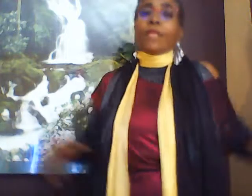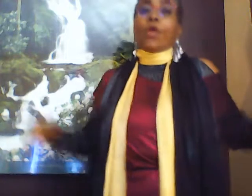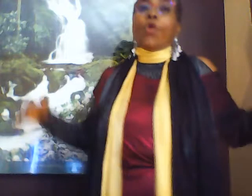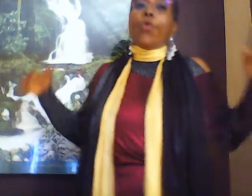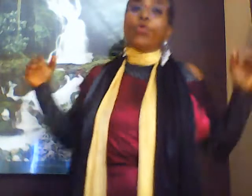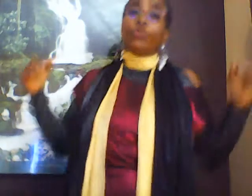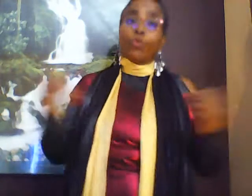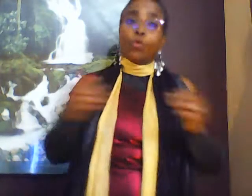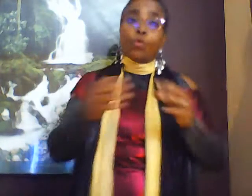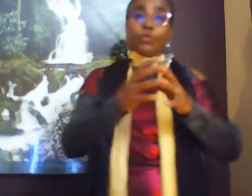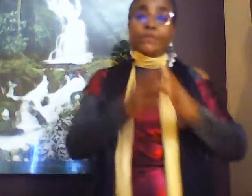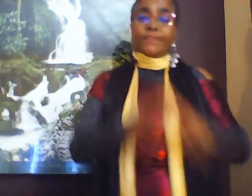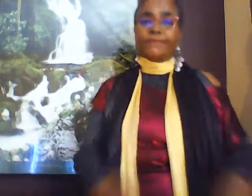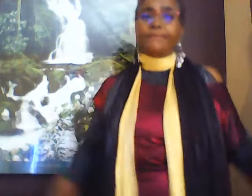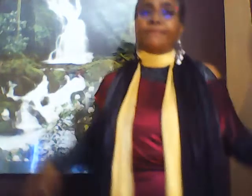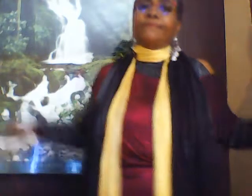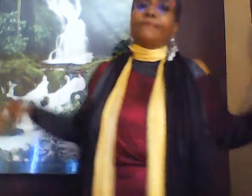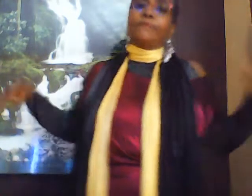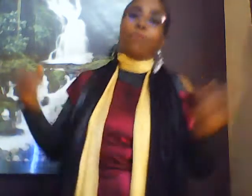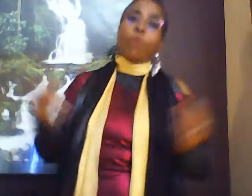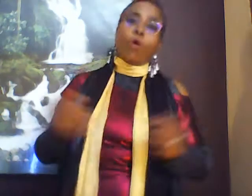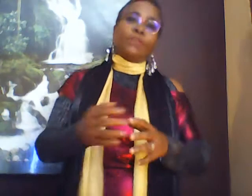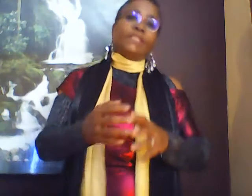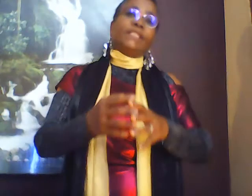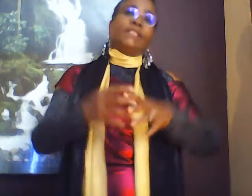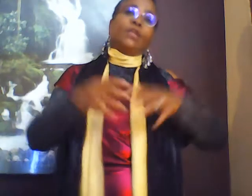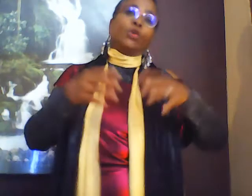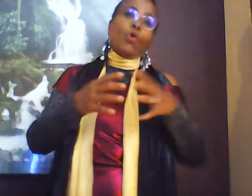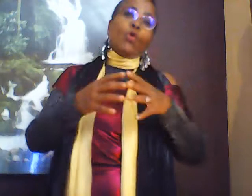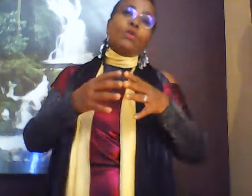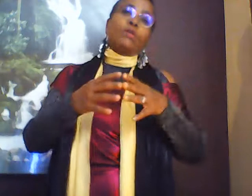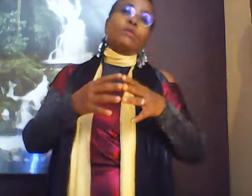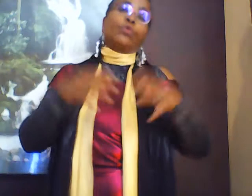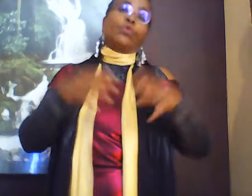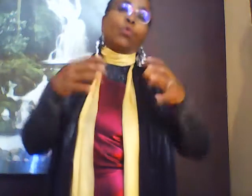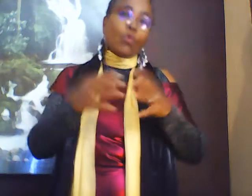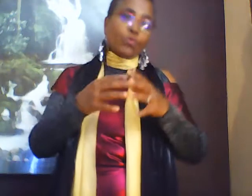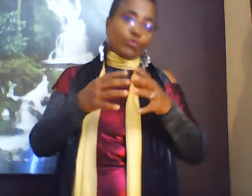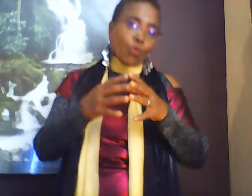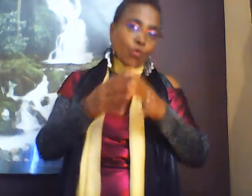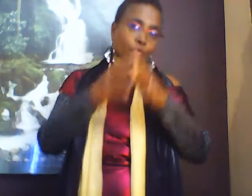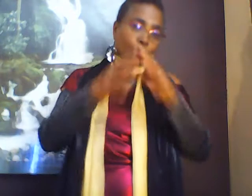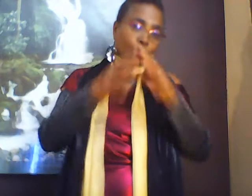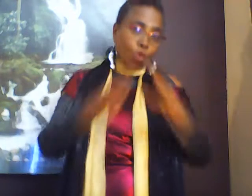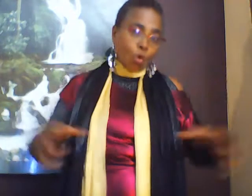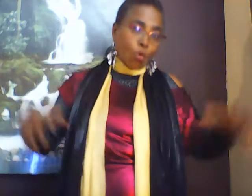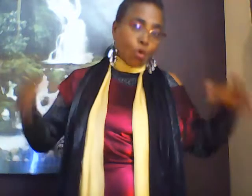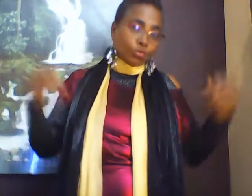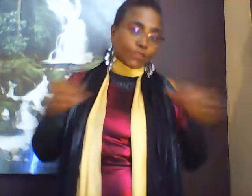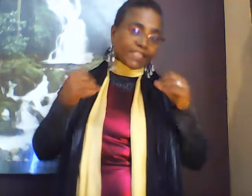The wall to close. Body goal to close the hole. The wall to